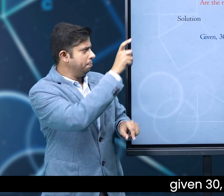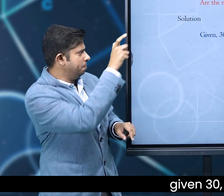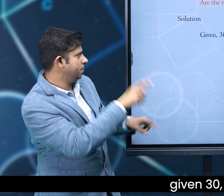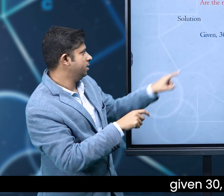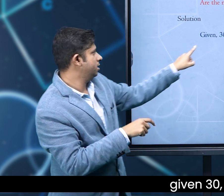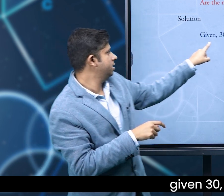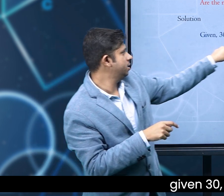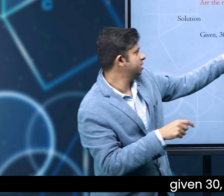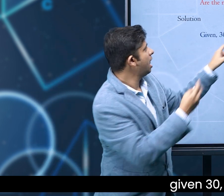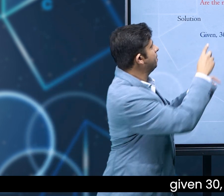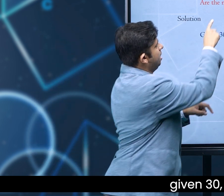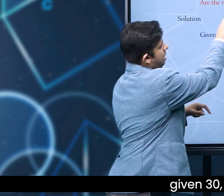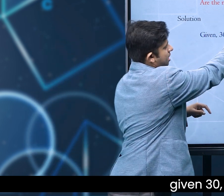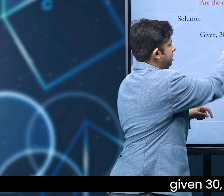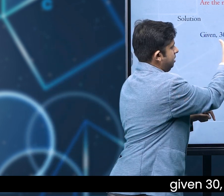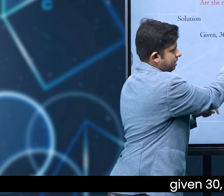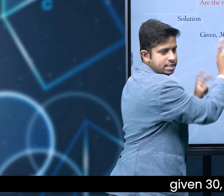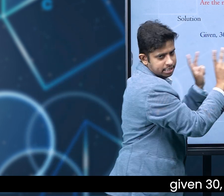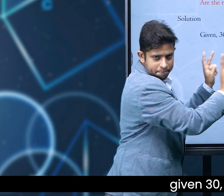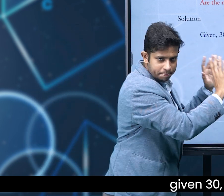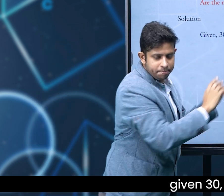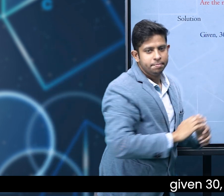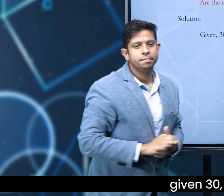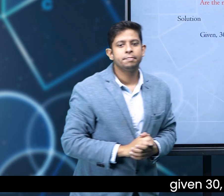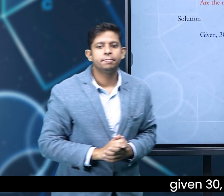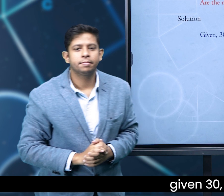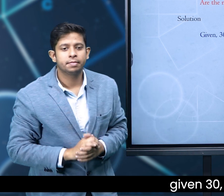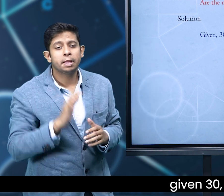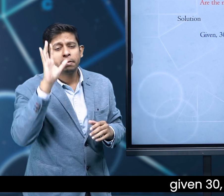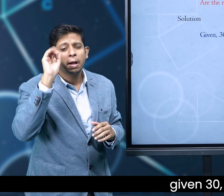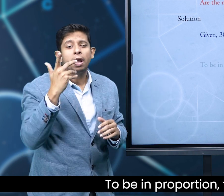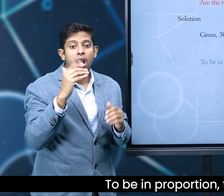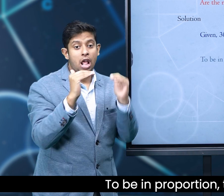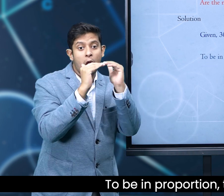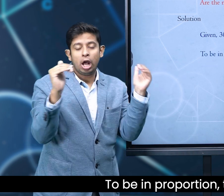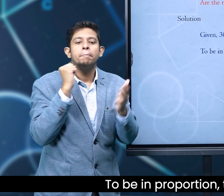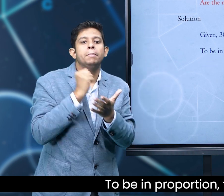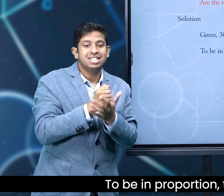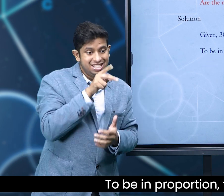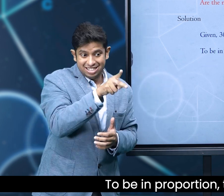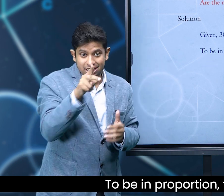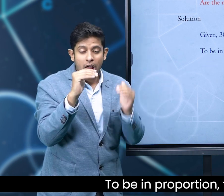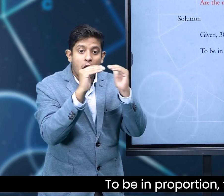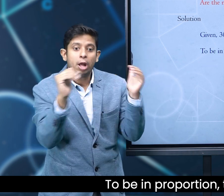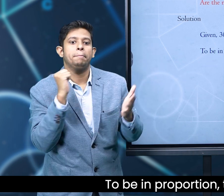Given 30, 40, 45 and 60. To be in proportion, the ratios must be